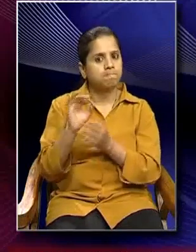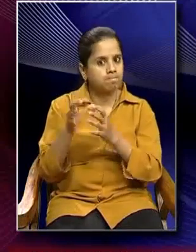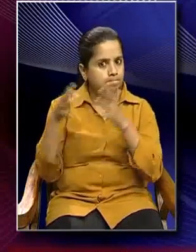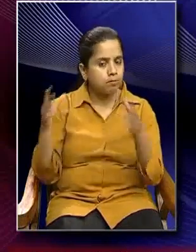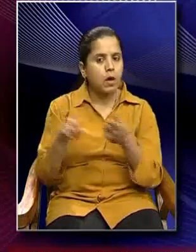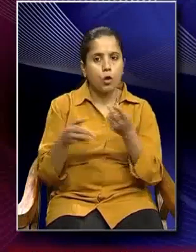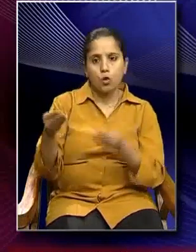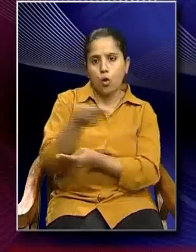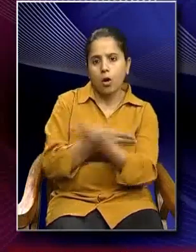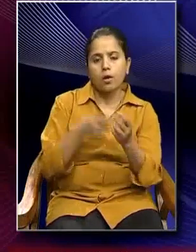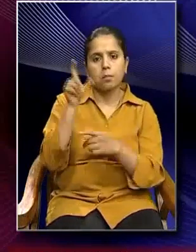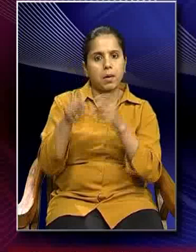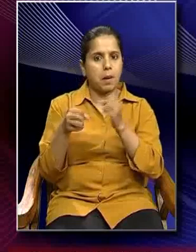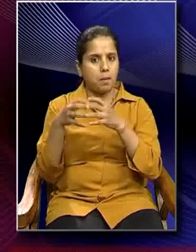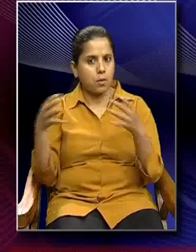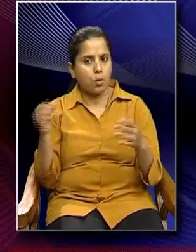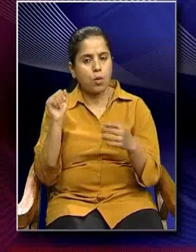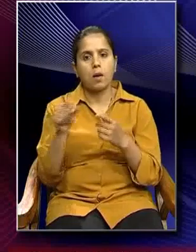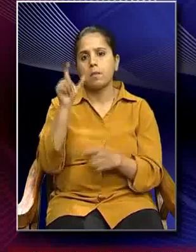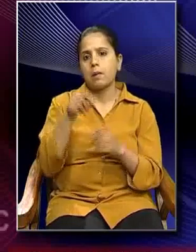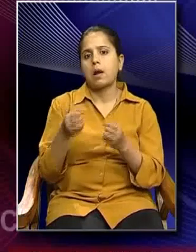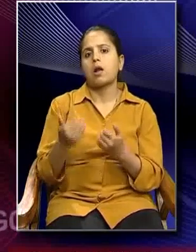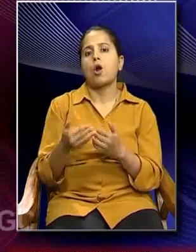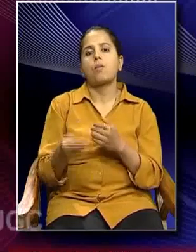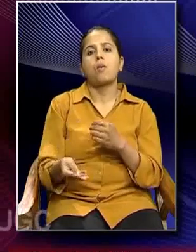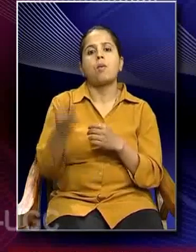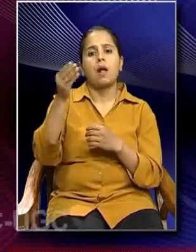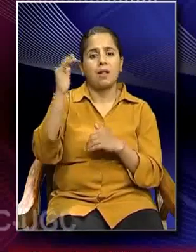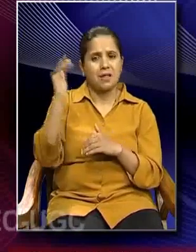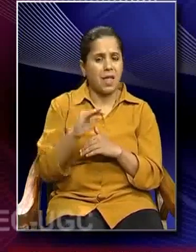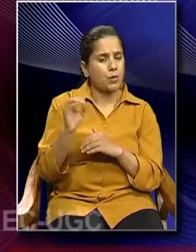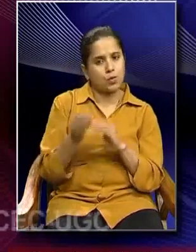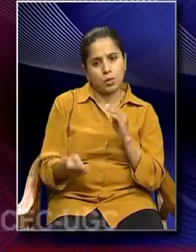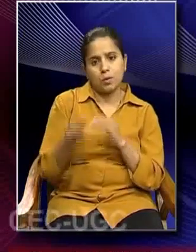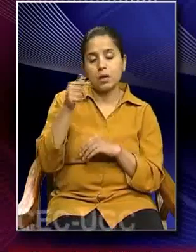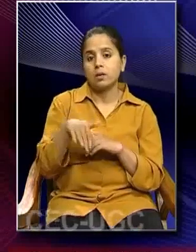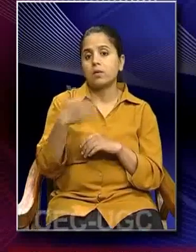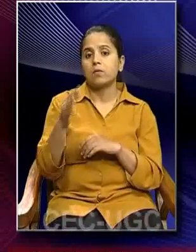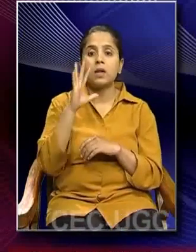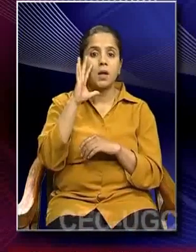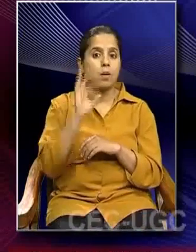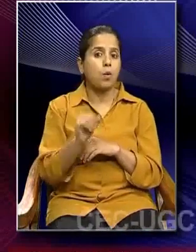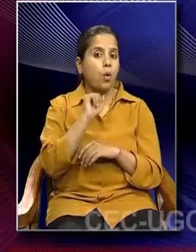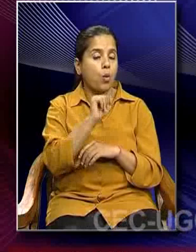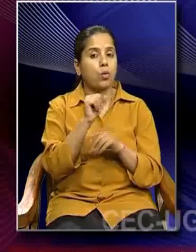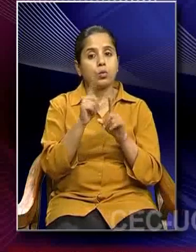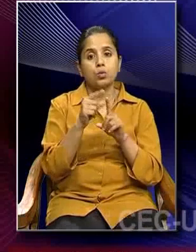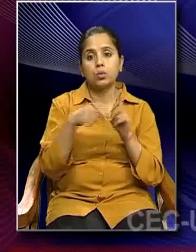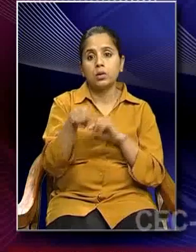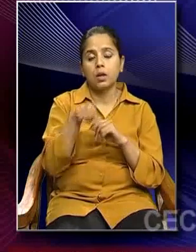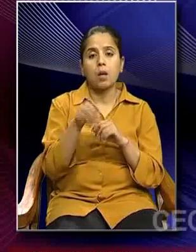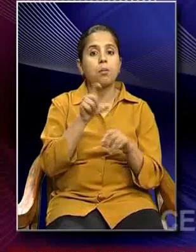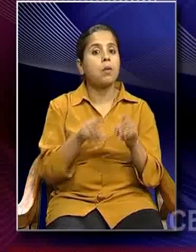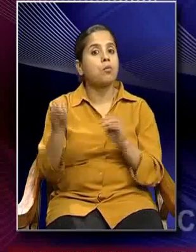and demographically, and their population is growing rather than coming down. The next important implication of migration